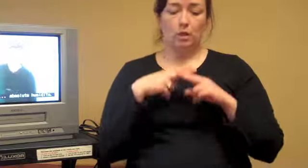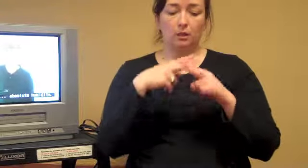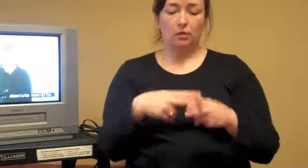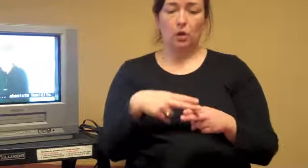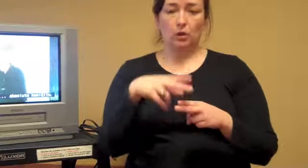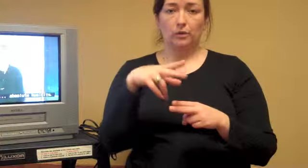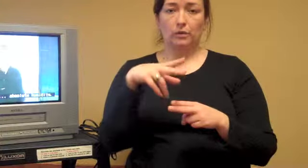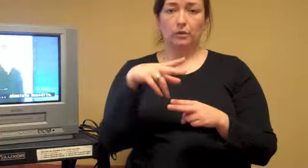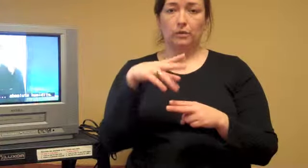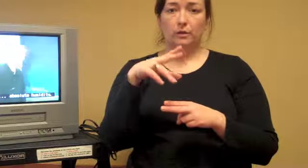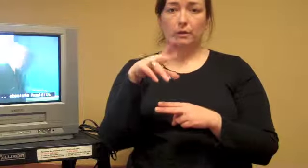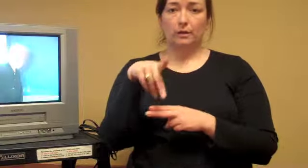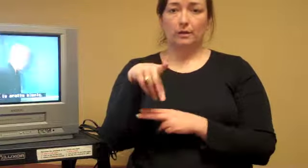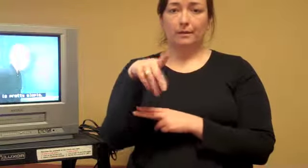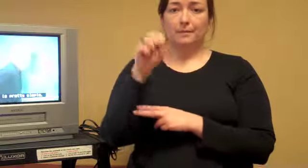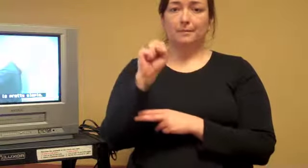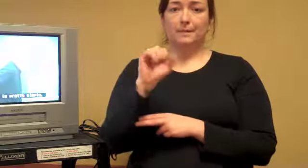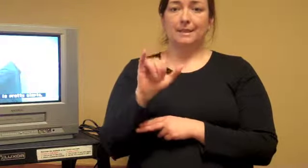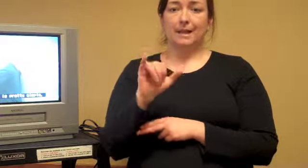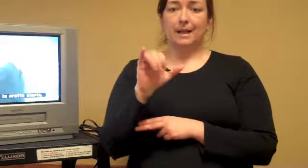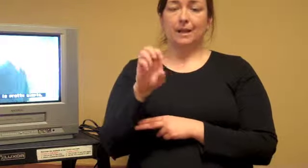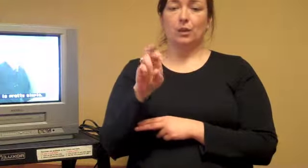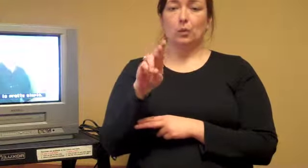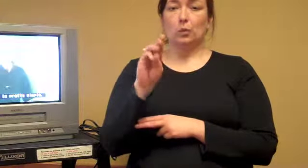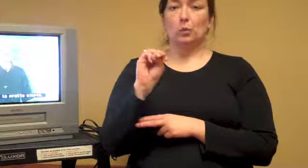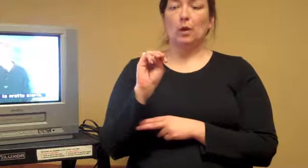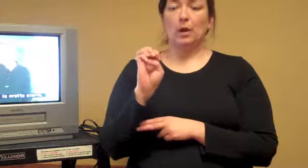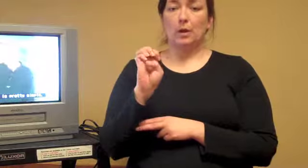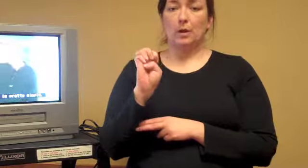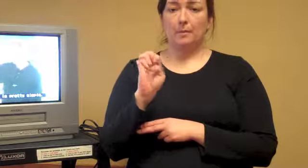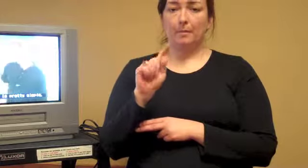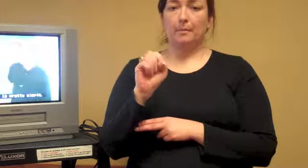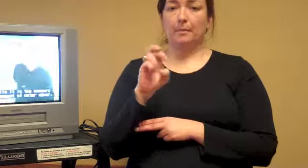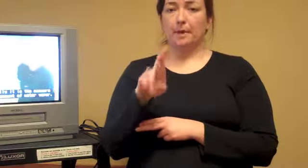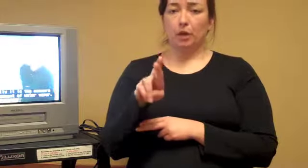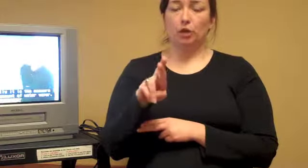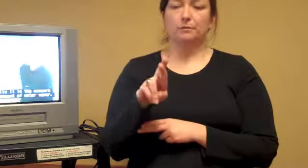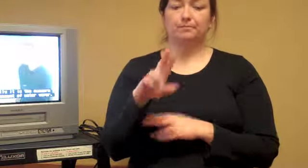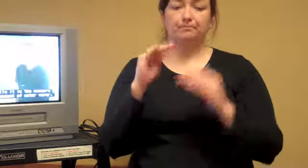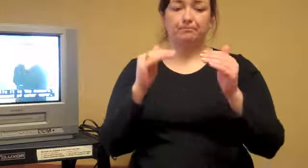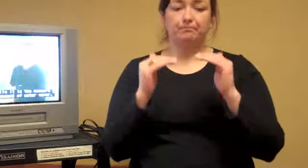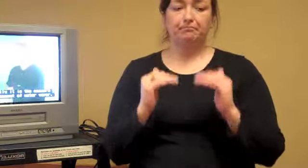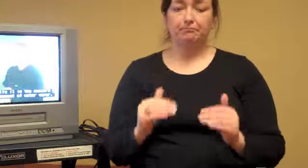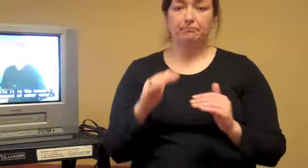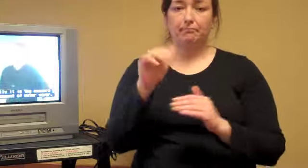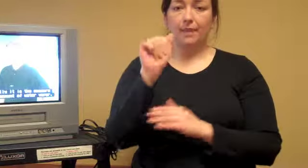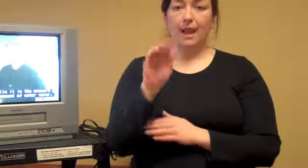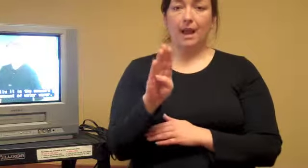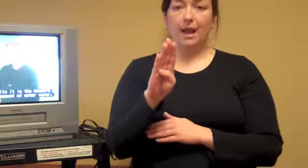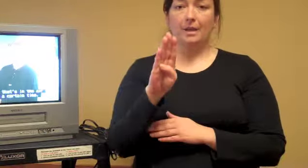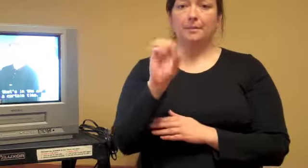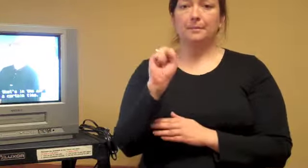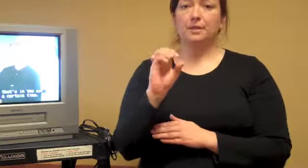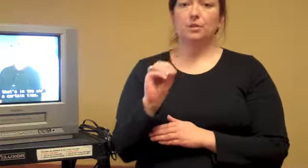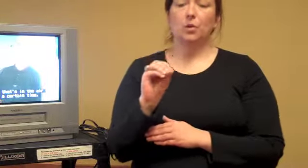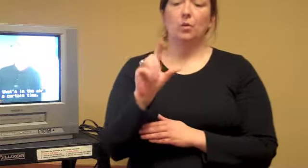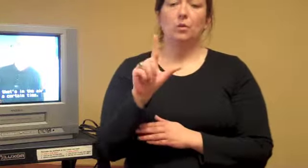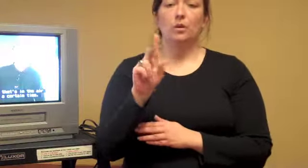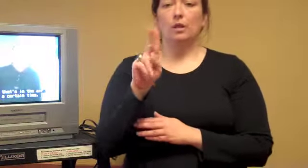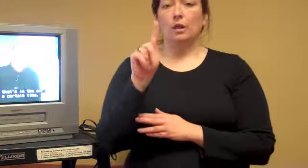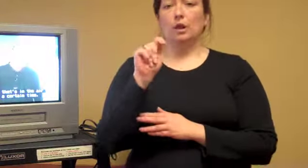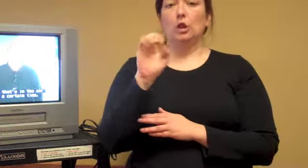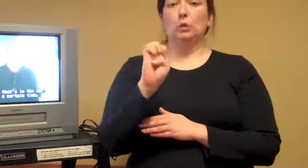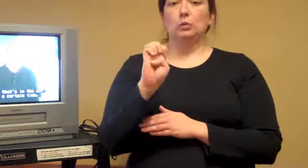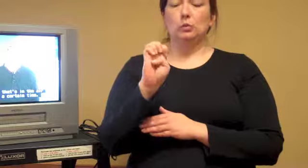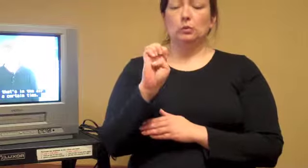Next one, absolute humidity. This is pretty simple. Basically, it's to measure the amount of water vapor that's